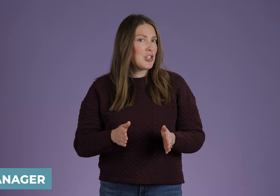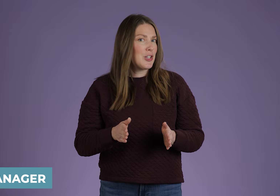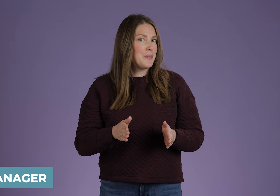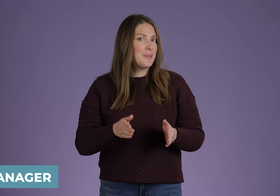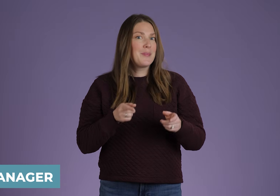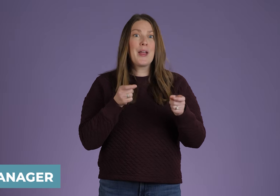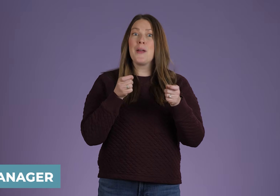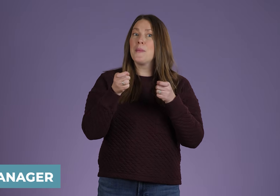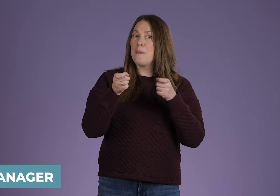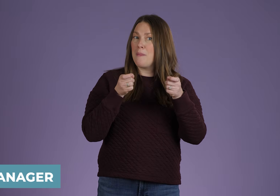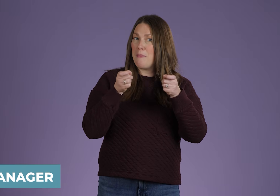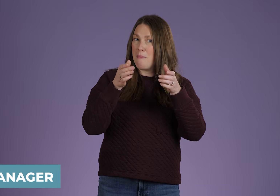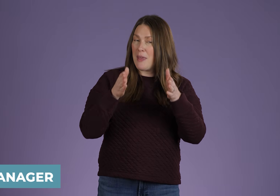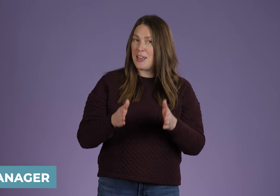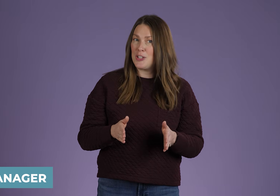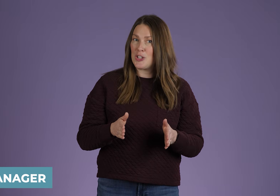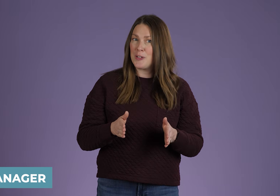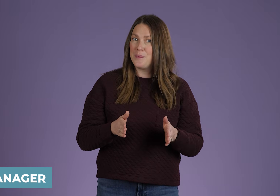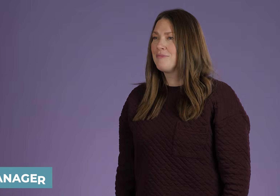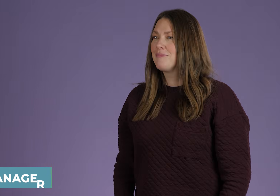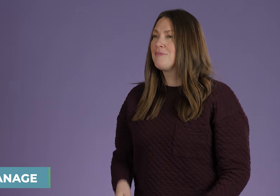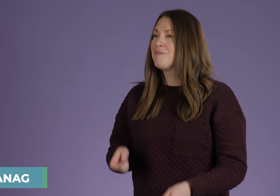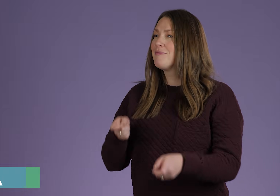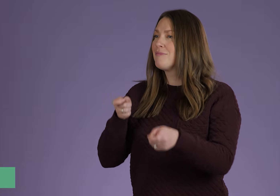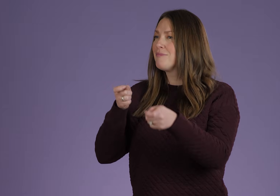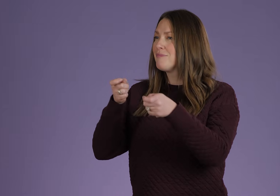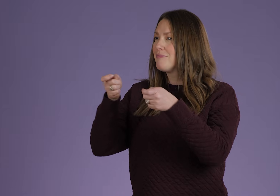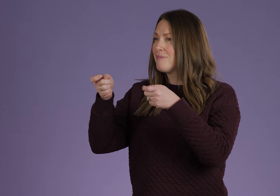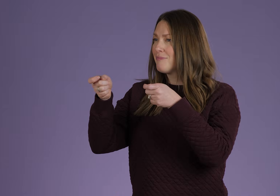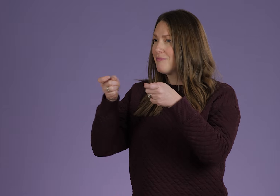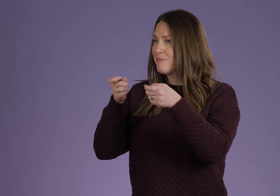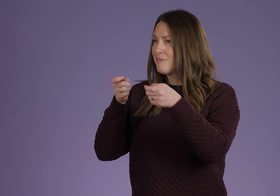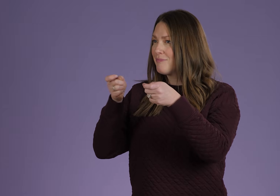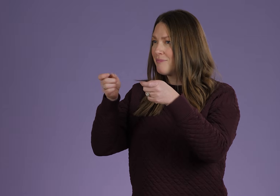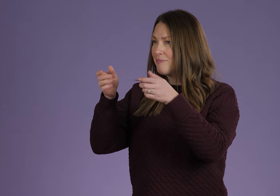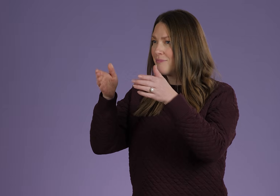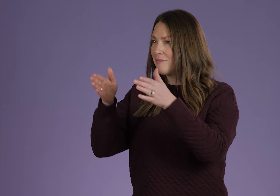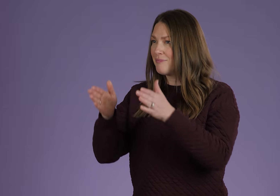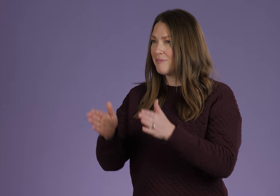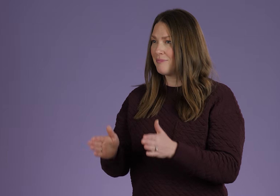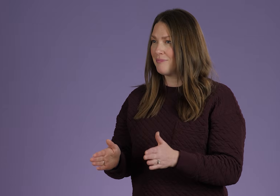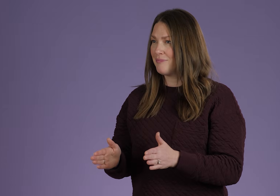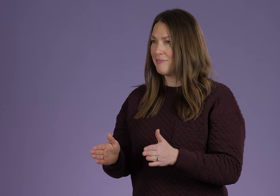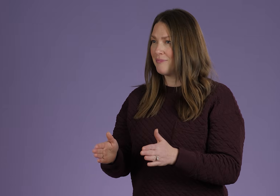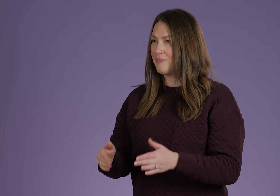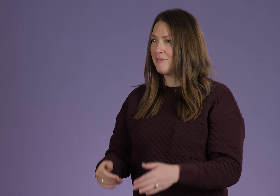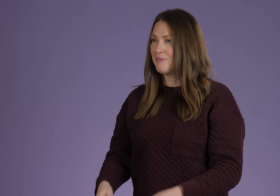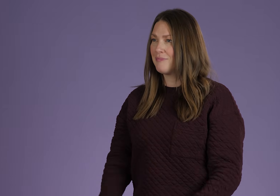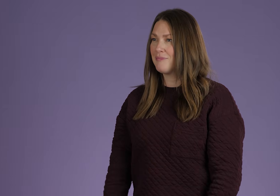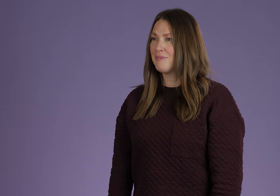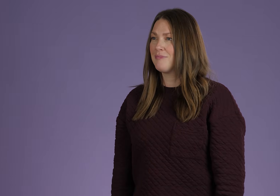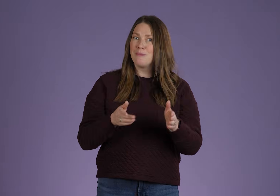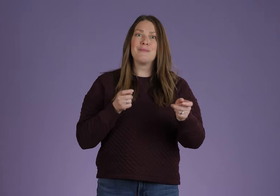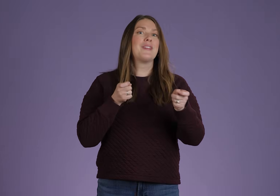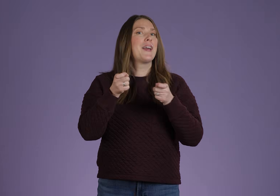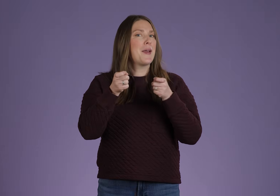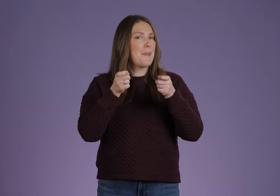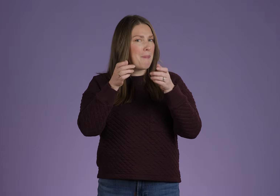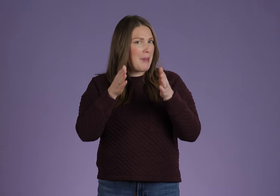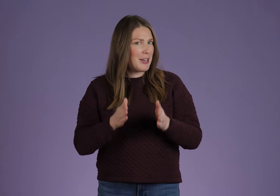Manager. Manager. The sign for control, to manage, agent marker.